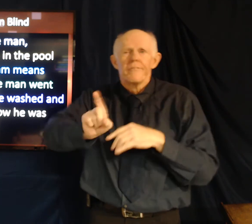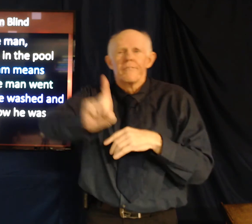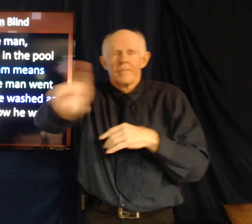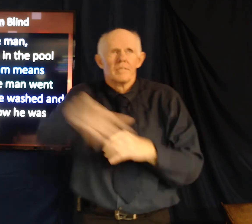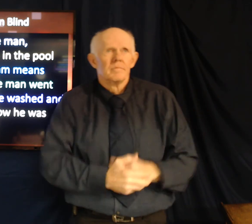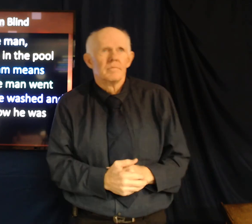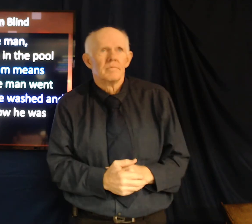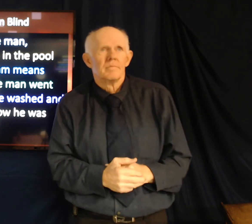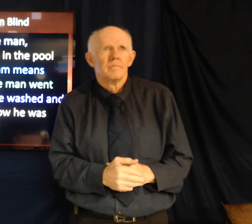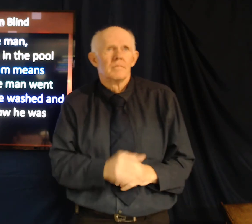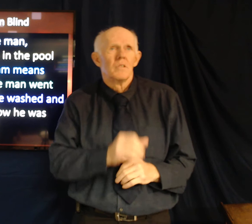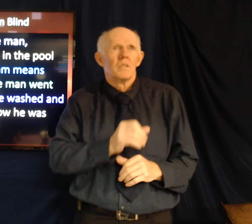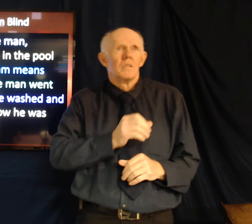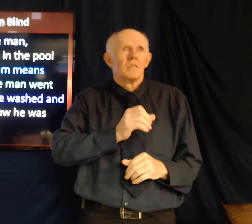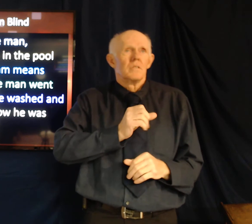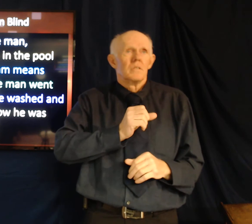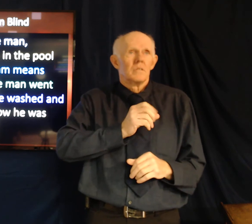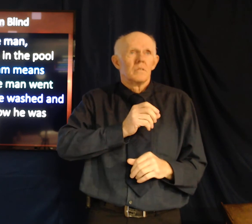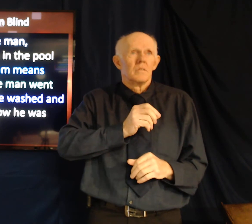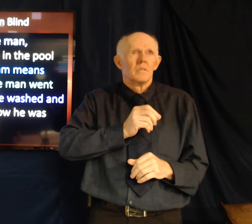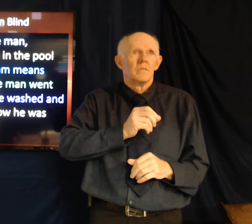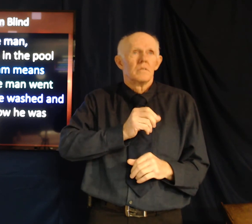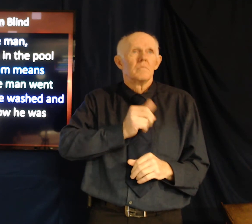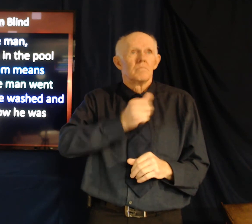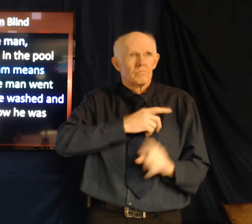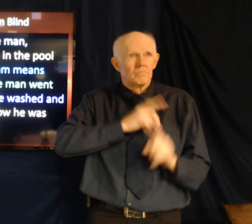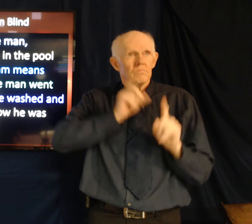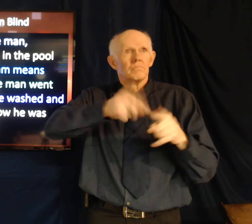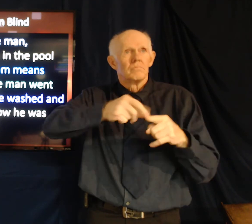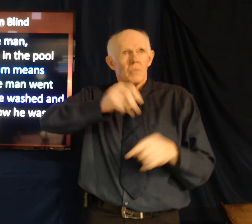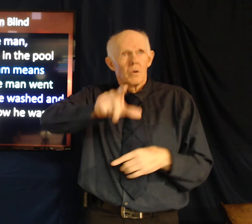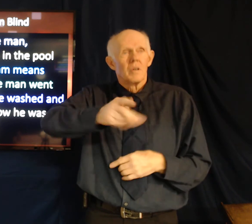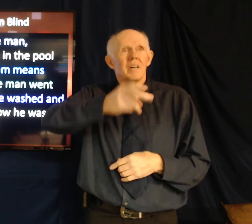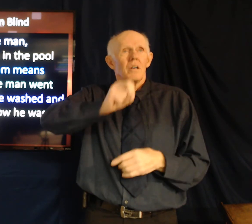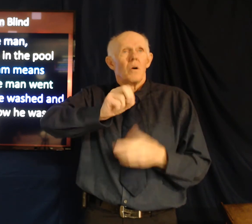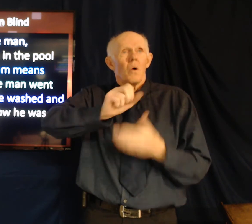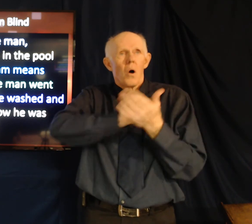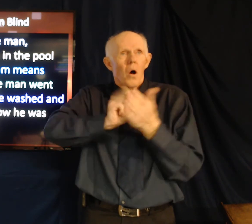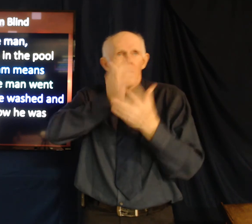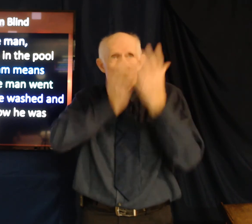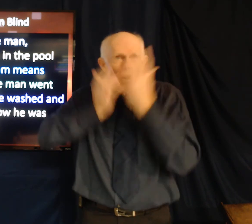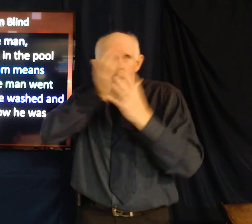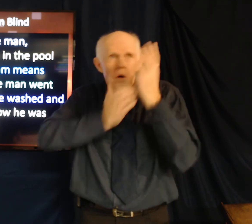He washed and came back. Now he was able to see.